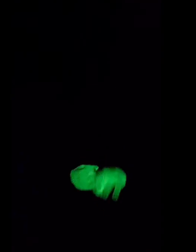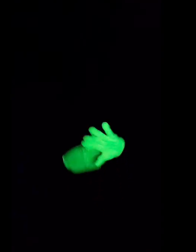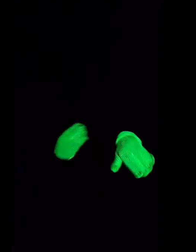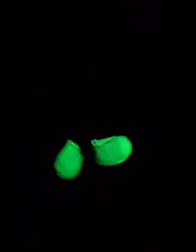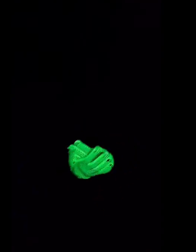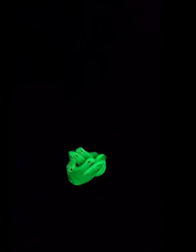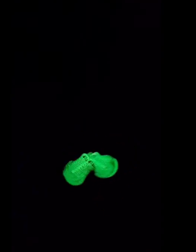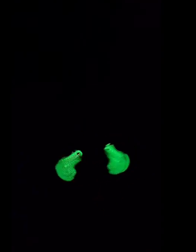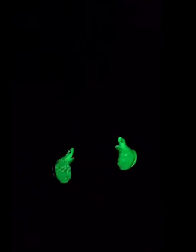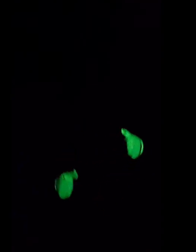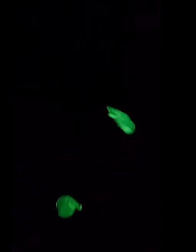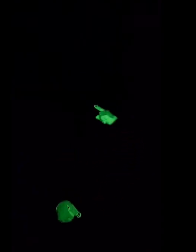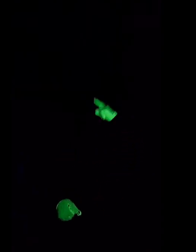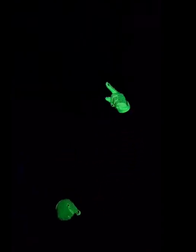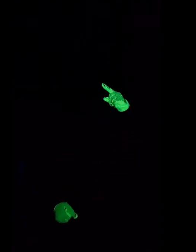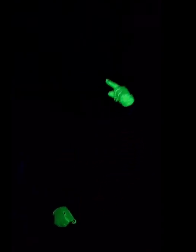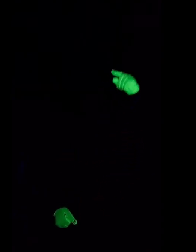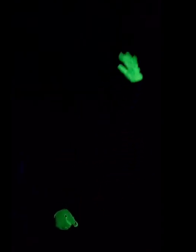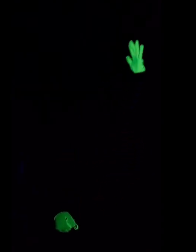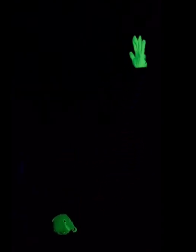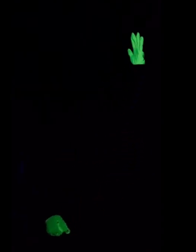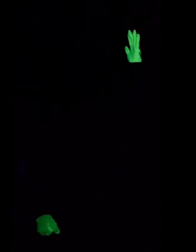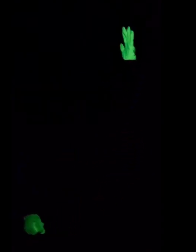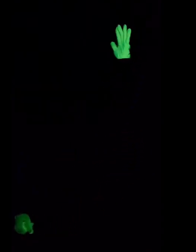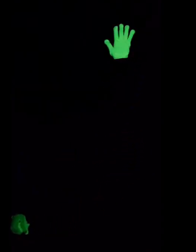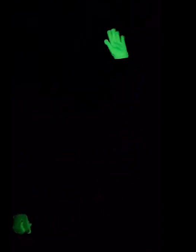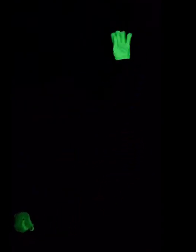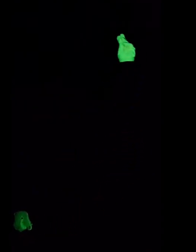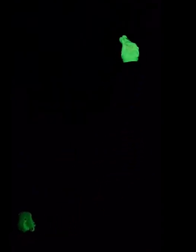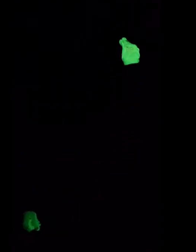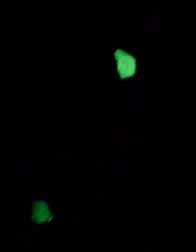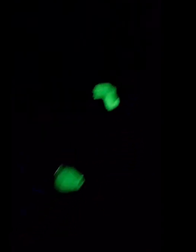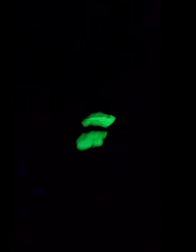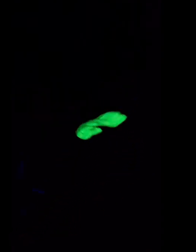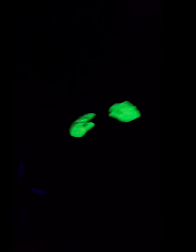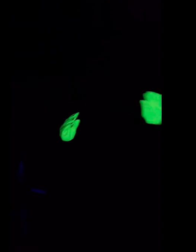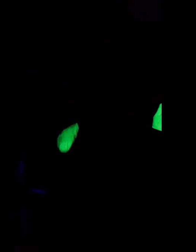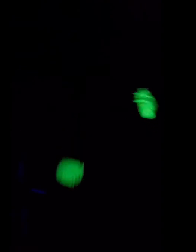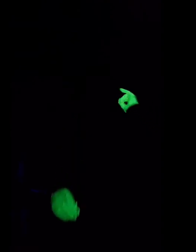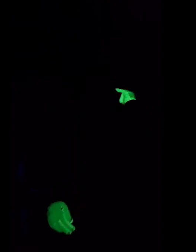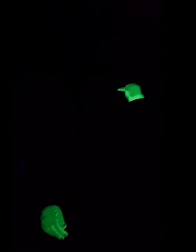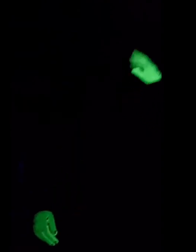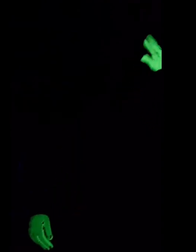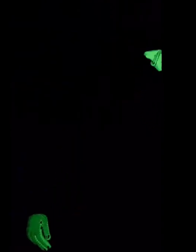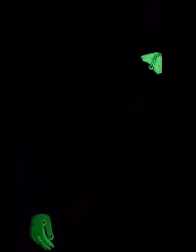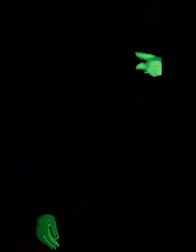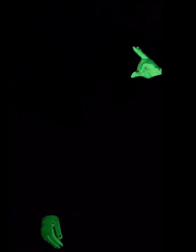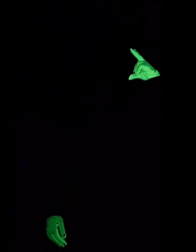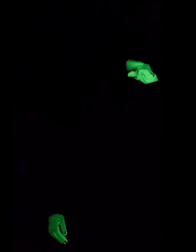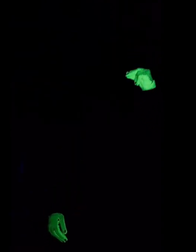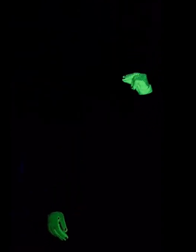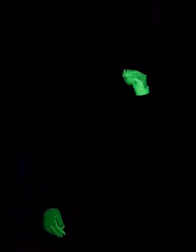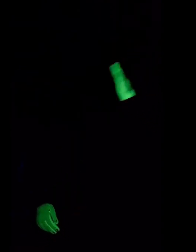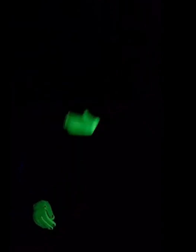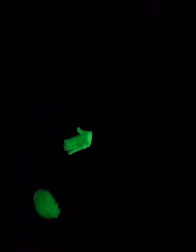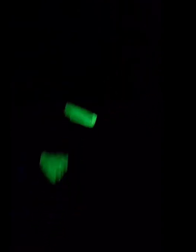away if you just say the word But even if you don't, my